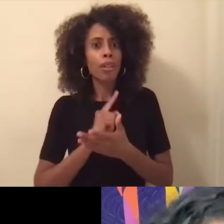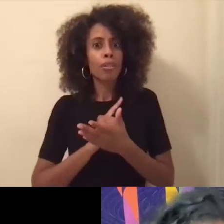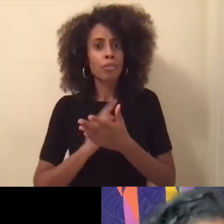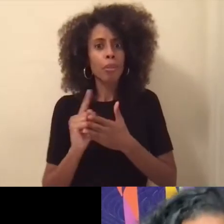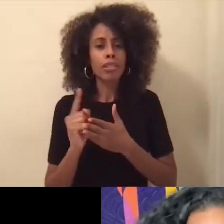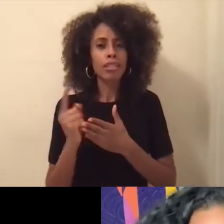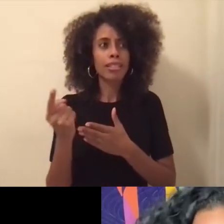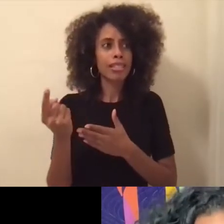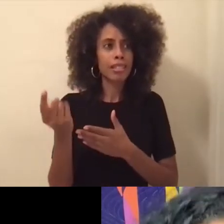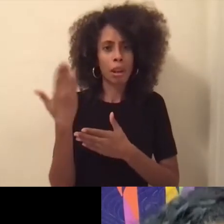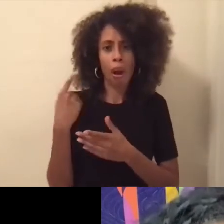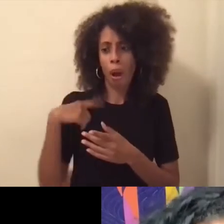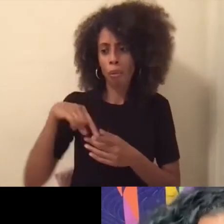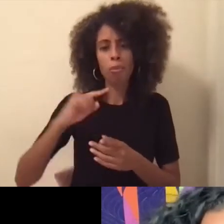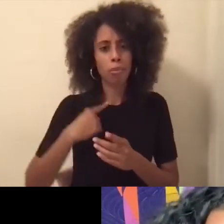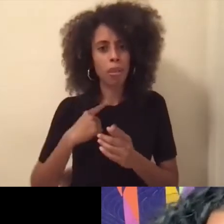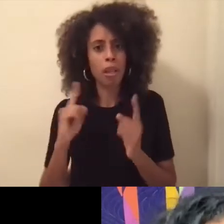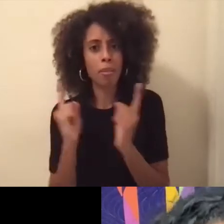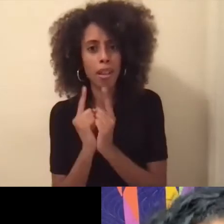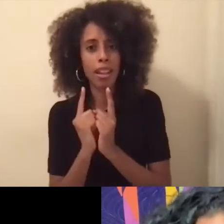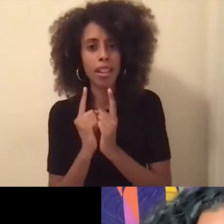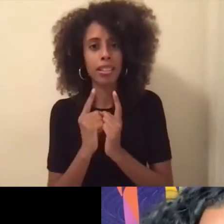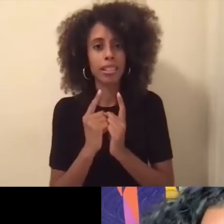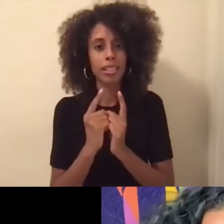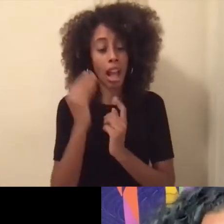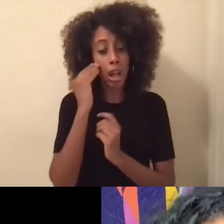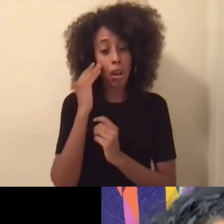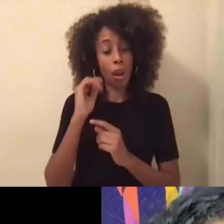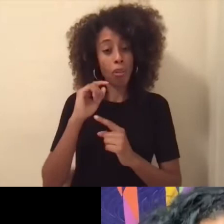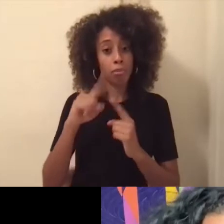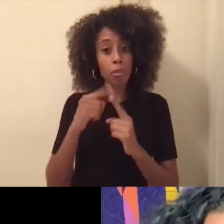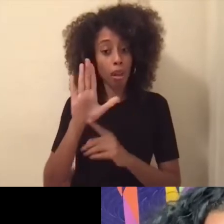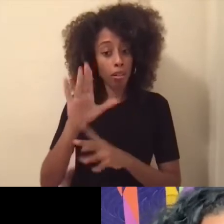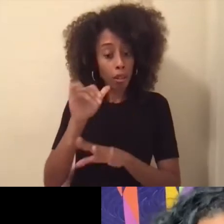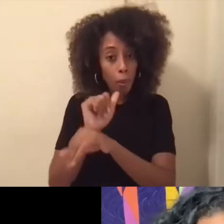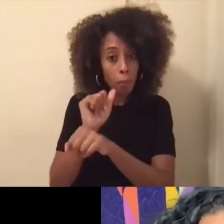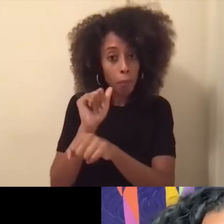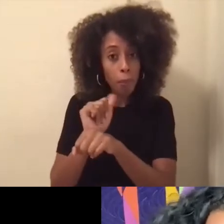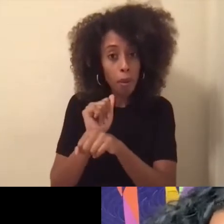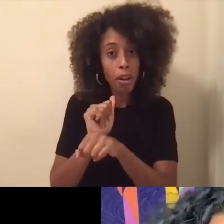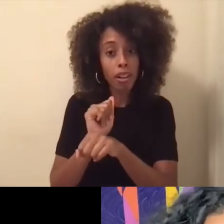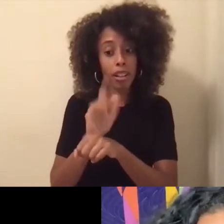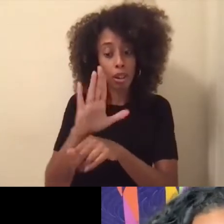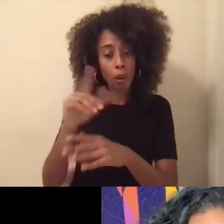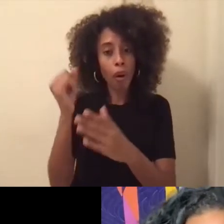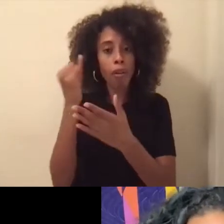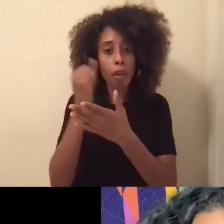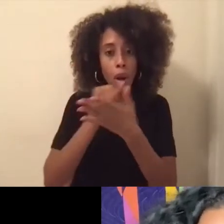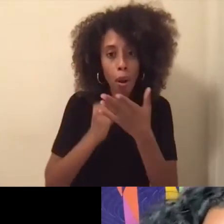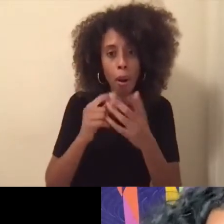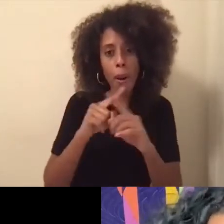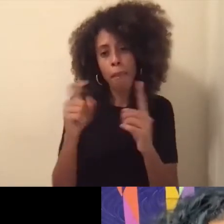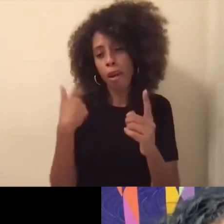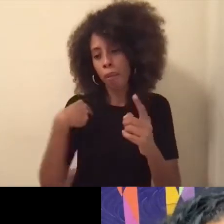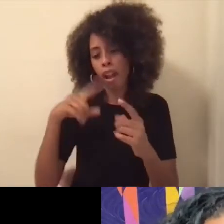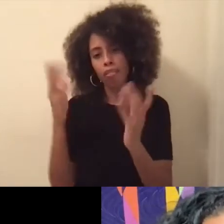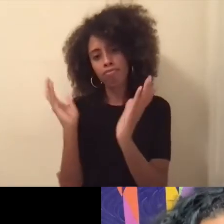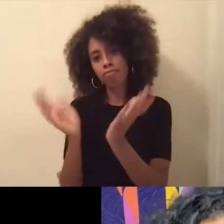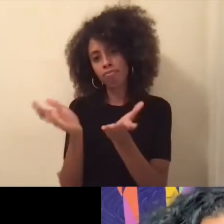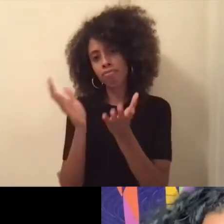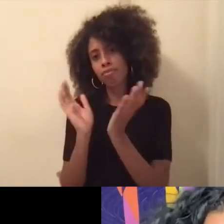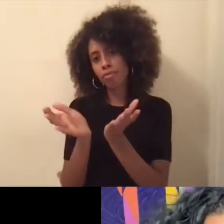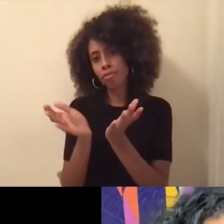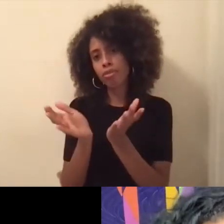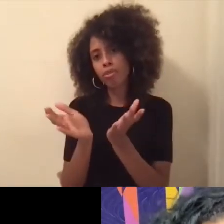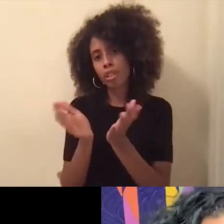known your work for a period of time, but we had a conversation a few days ago or last